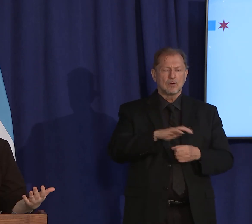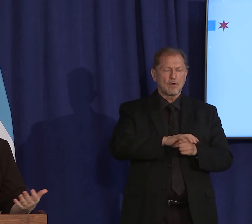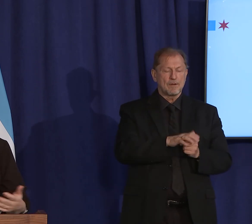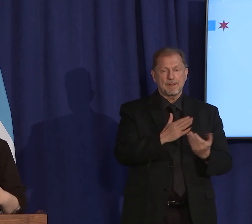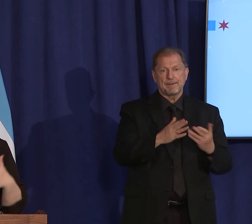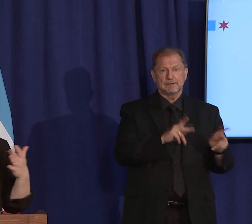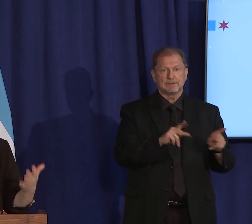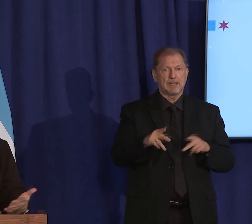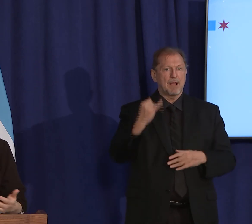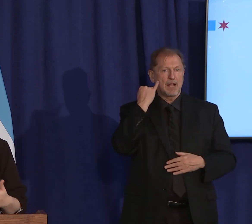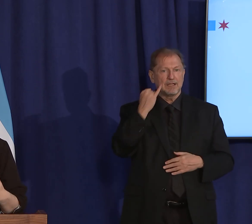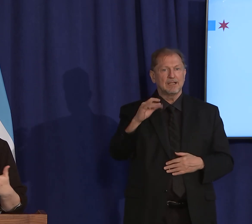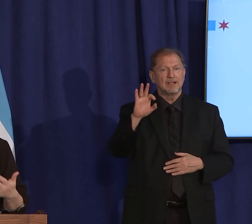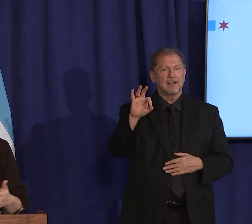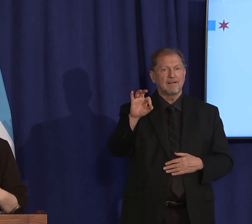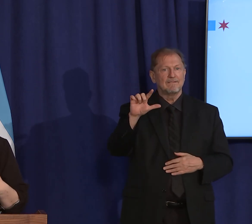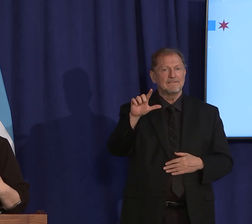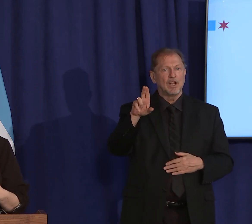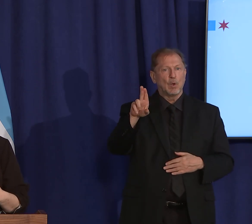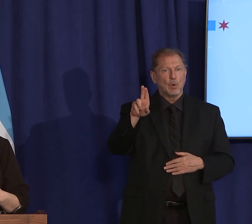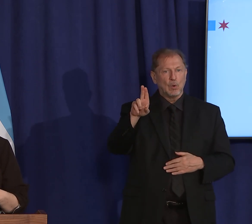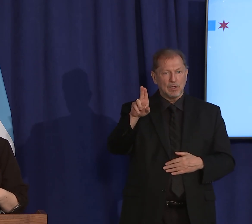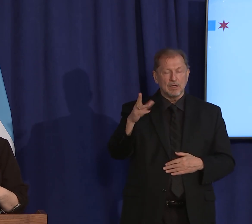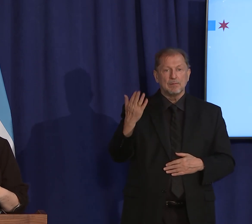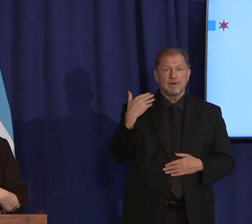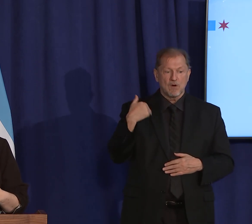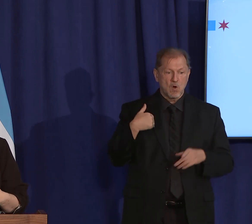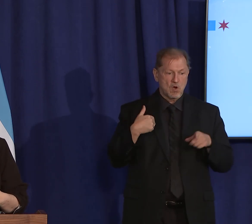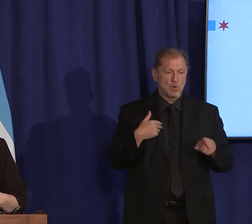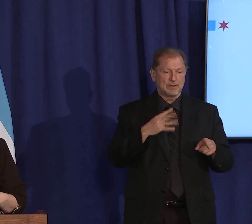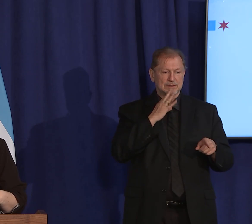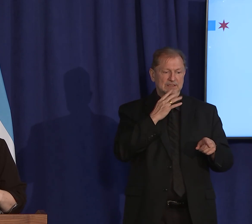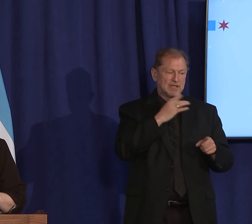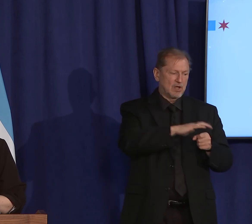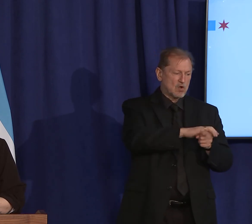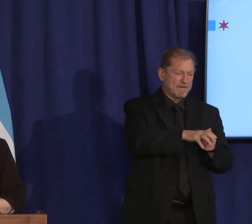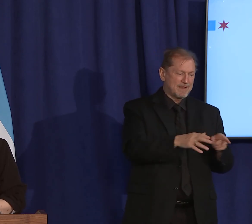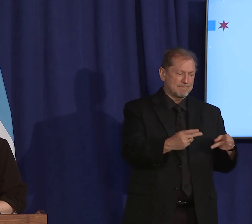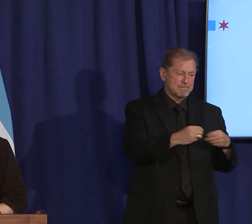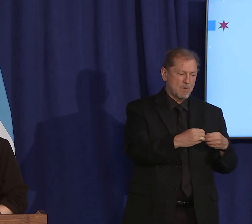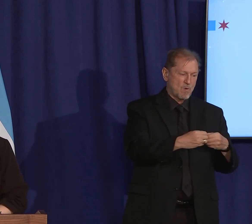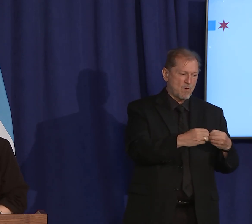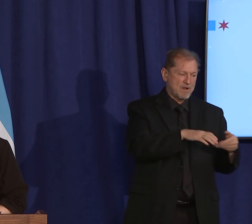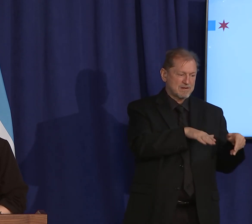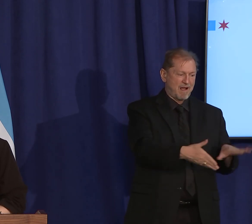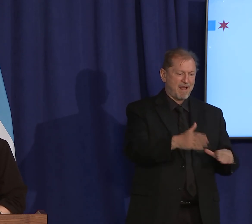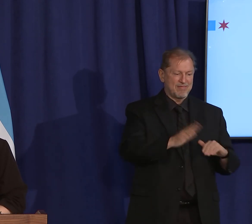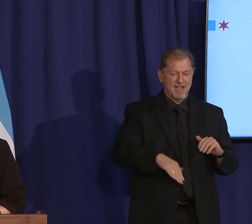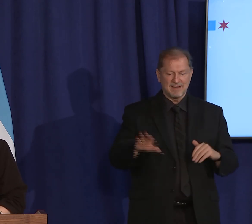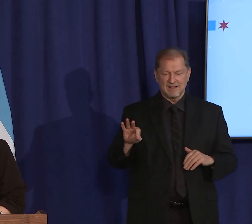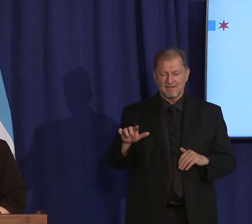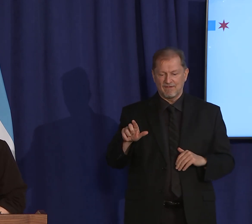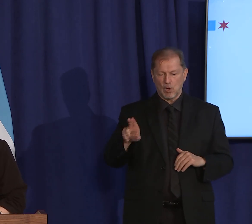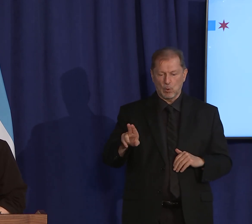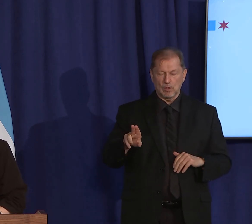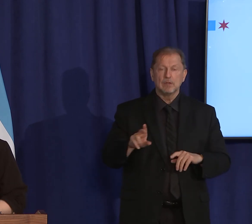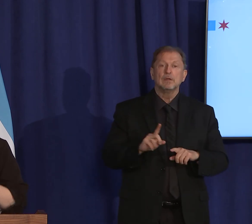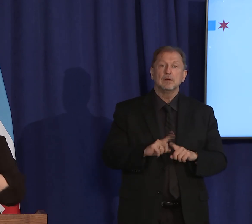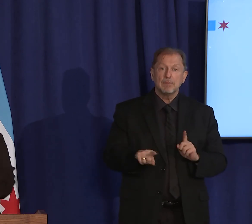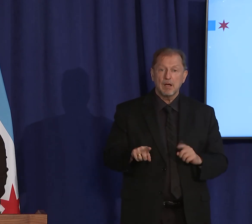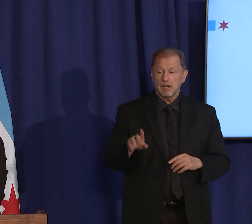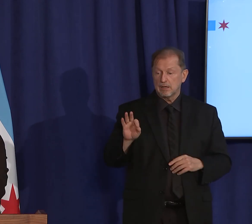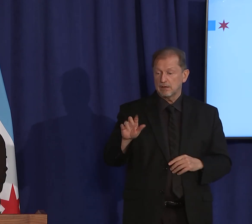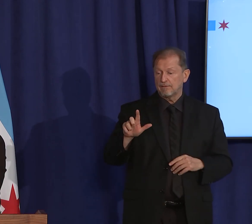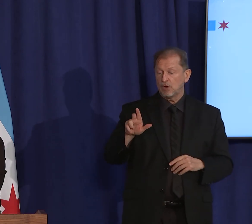this whole time we've been saying, don't think about it like the flu because it's so much more deadly because all of these other outcomes. But if we actually have very high vaccination